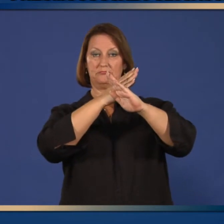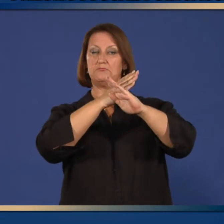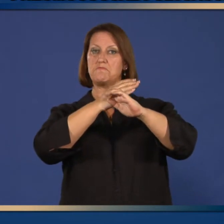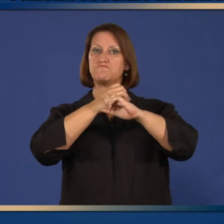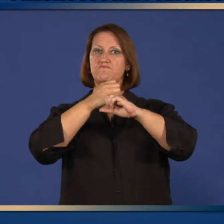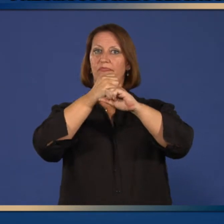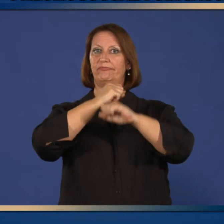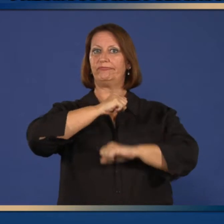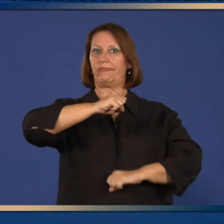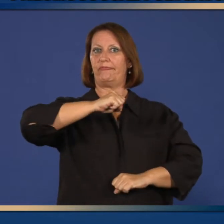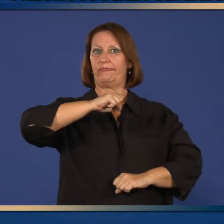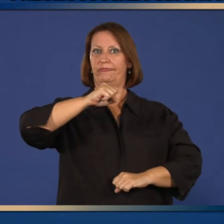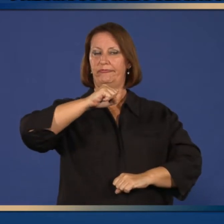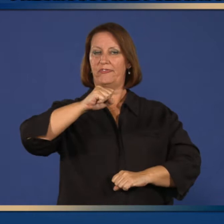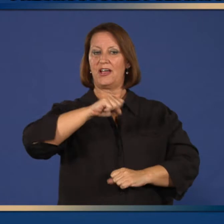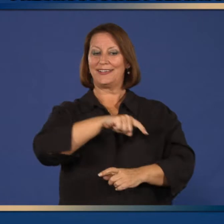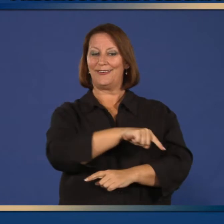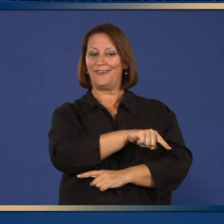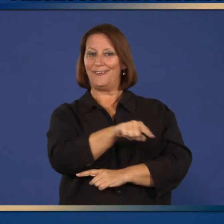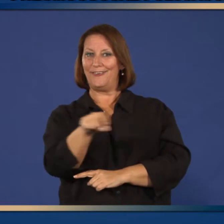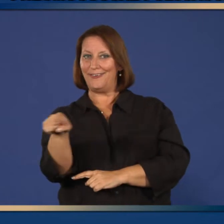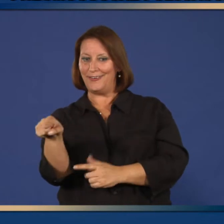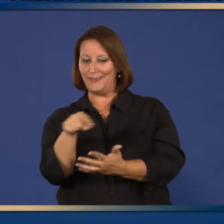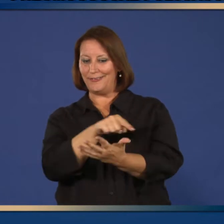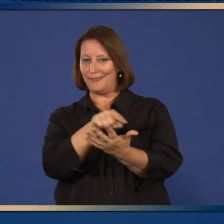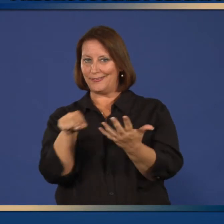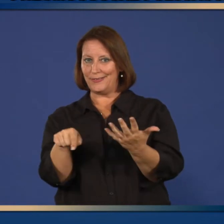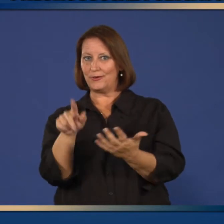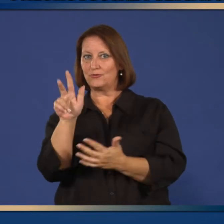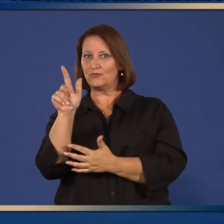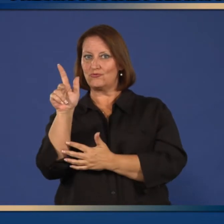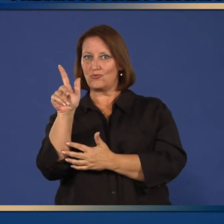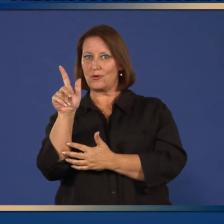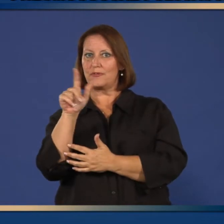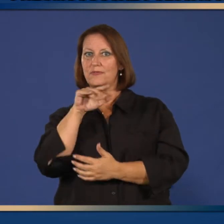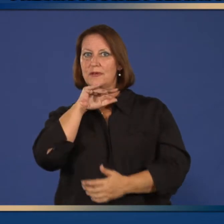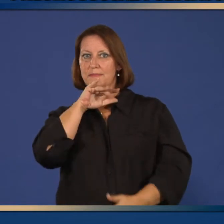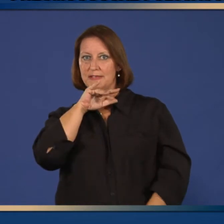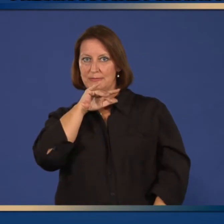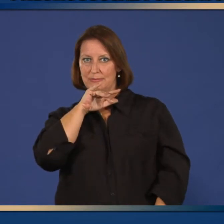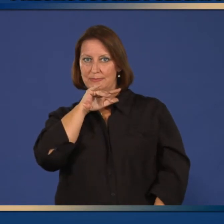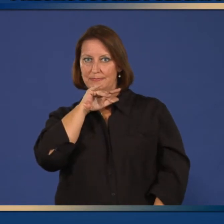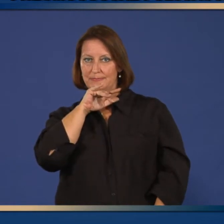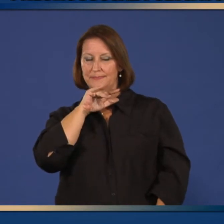types within 2 to 3 weeks of getting the shot.